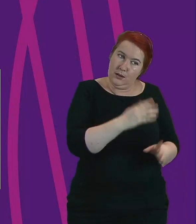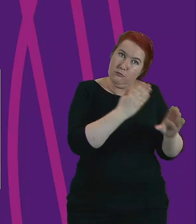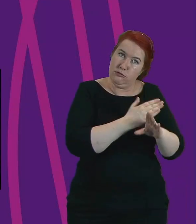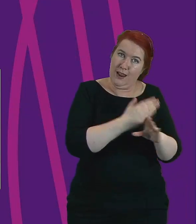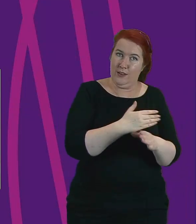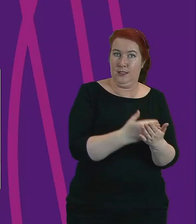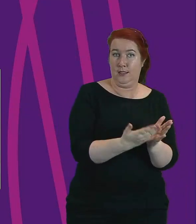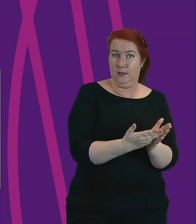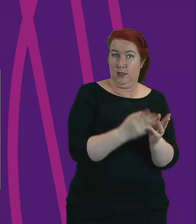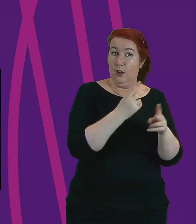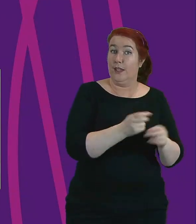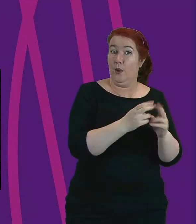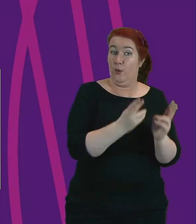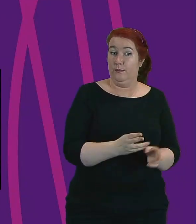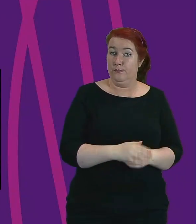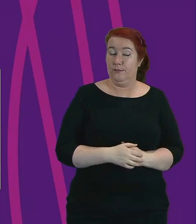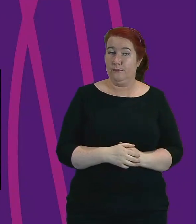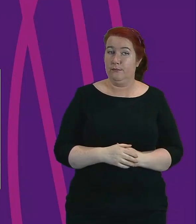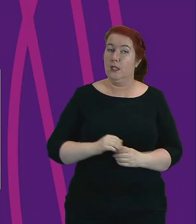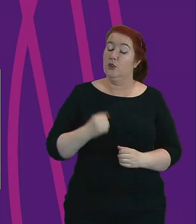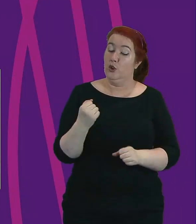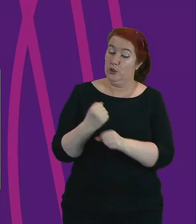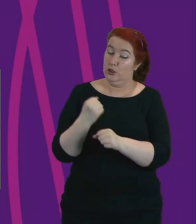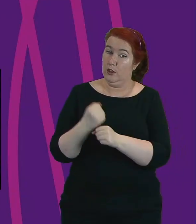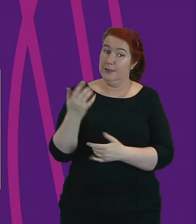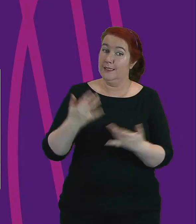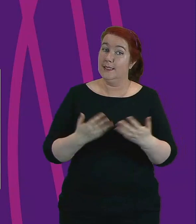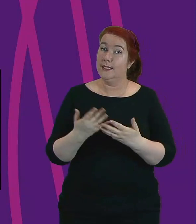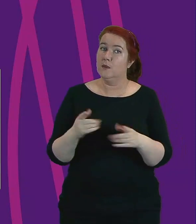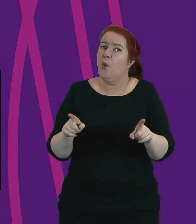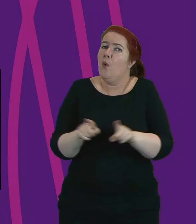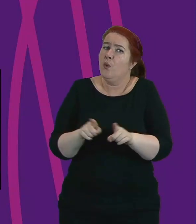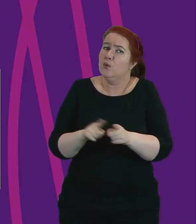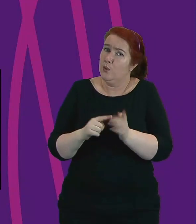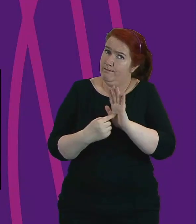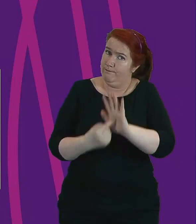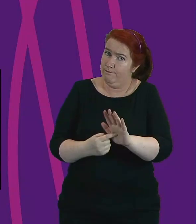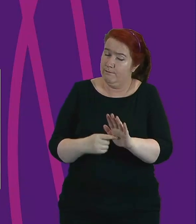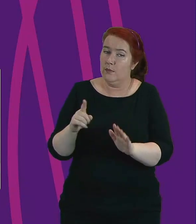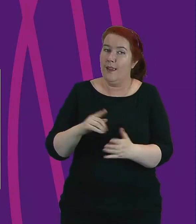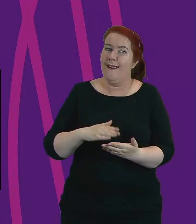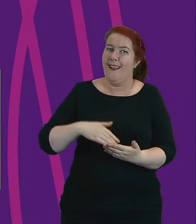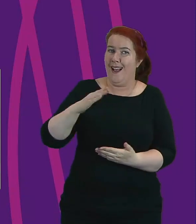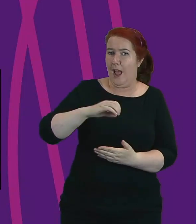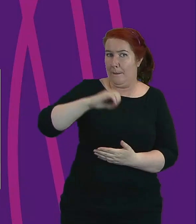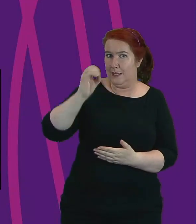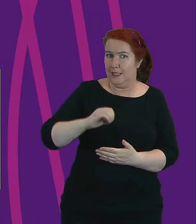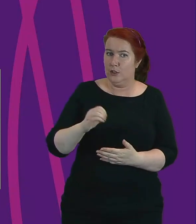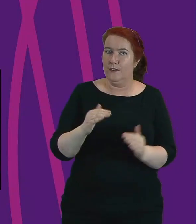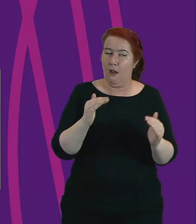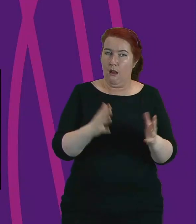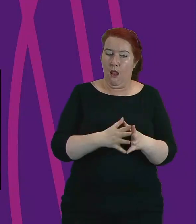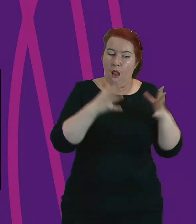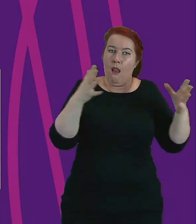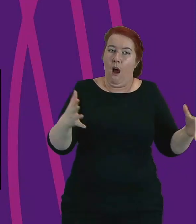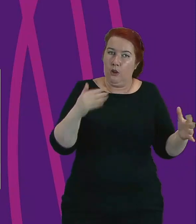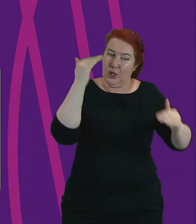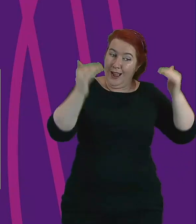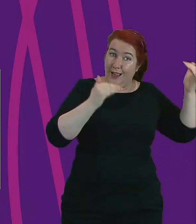in the private sector. Scottish Government statistics also show that a higher proportion of larger adult care